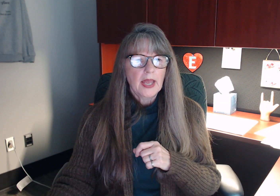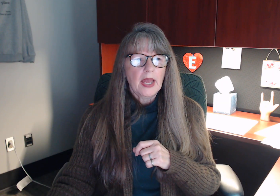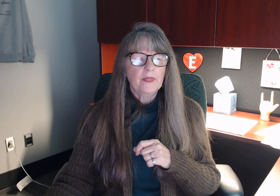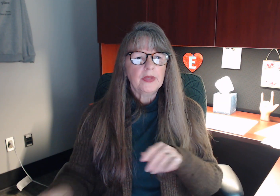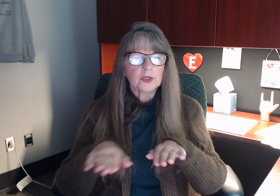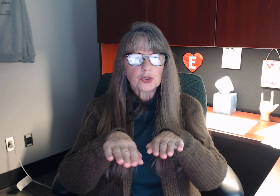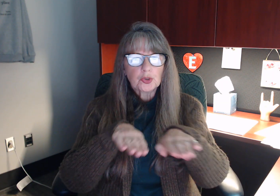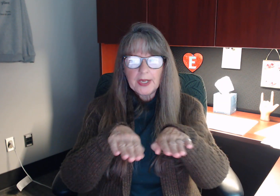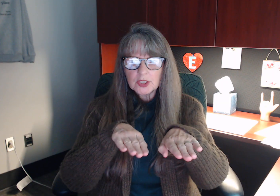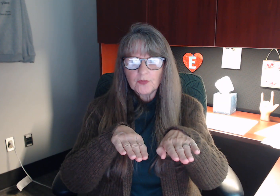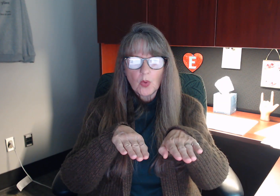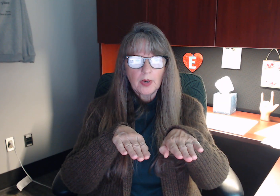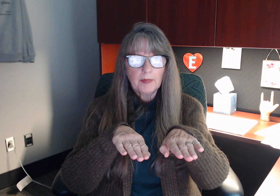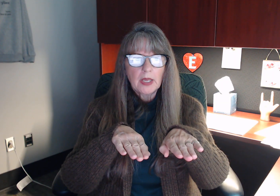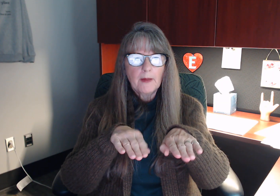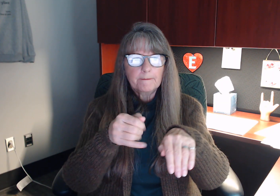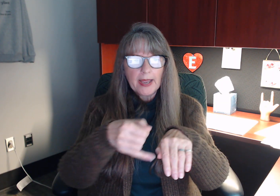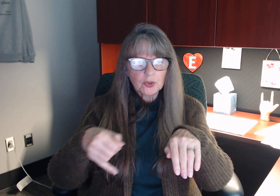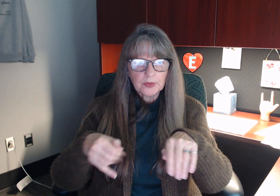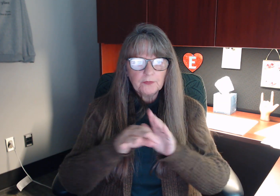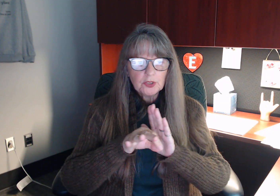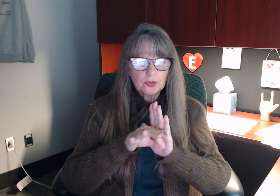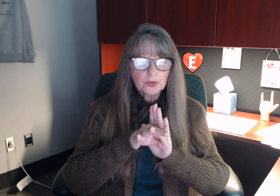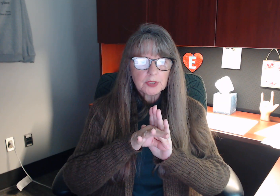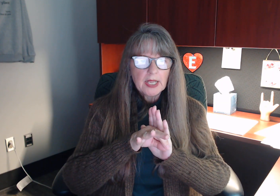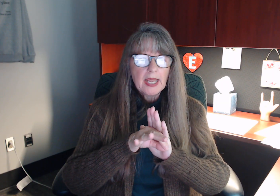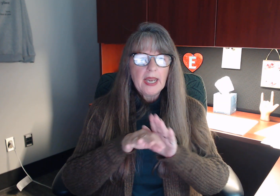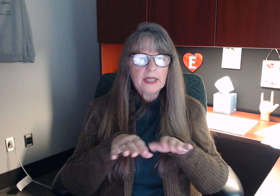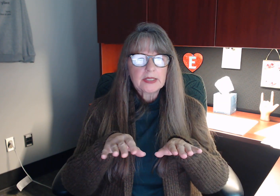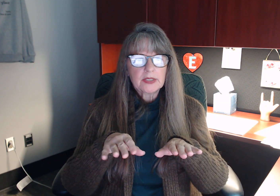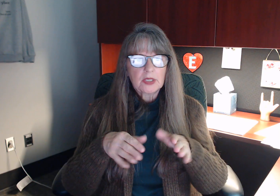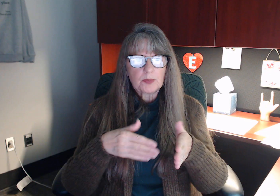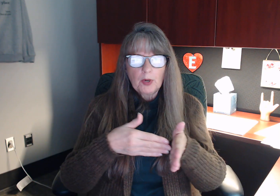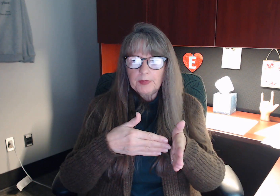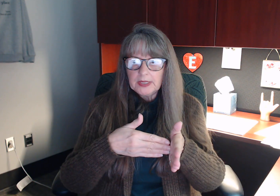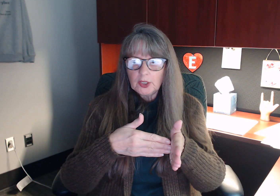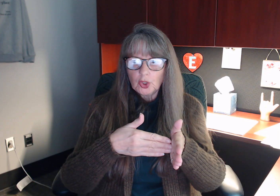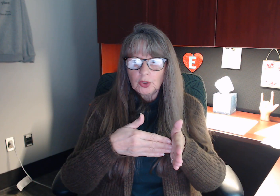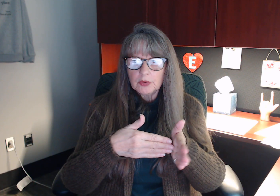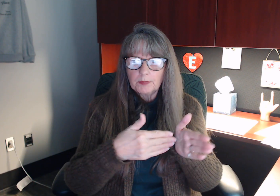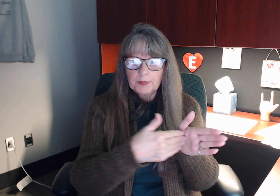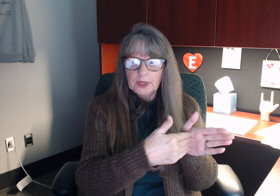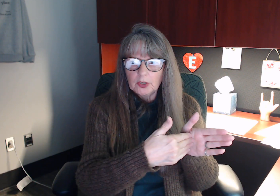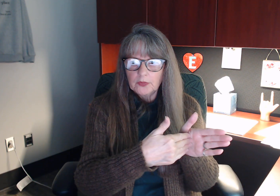And then the transform boundary features, and it says that it's perpendicular, so perpendicular this